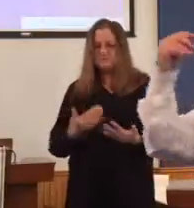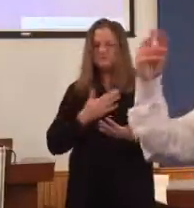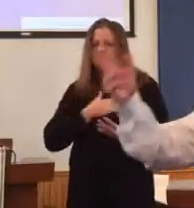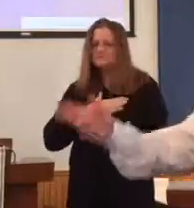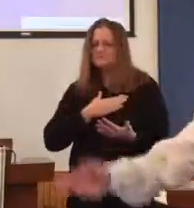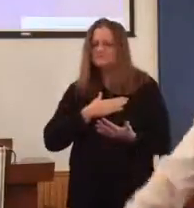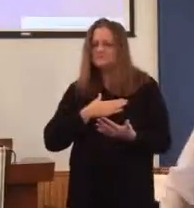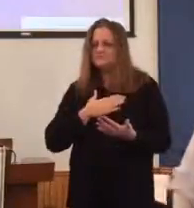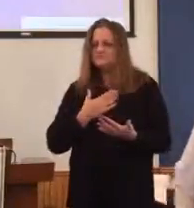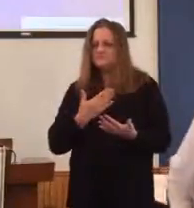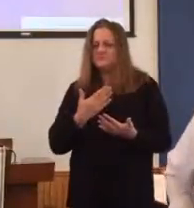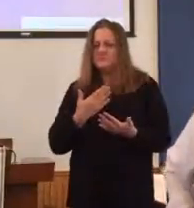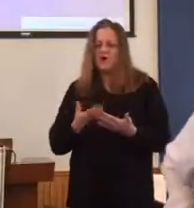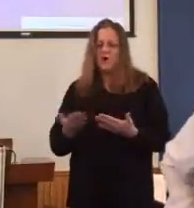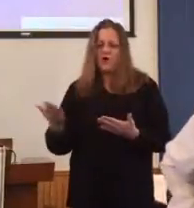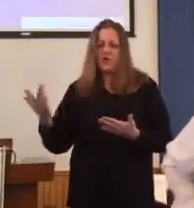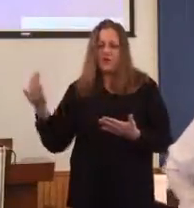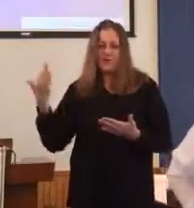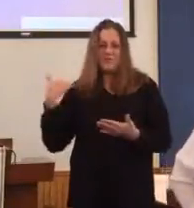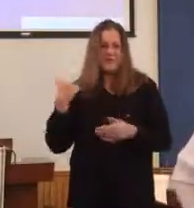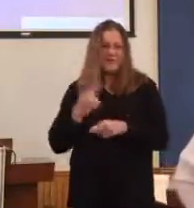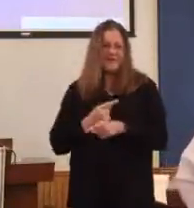been a long time ago, right?